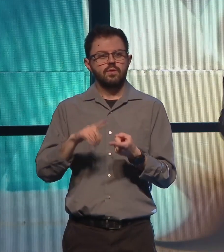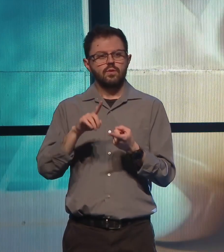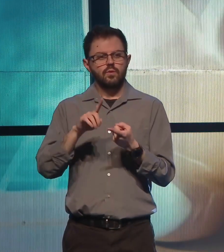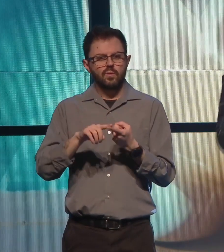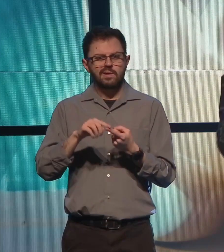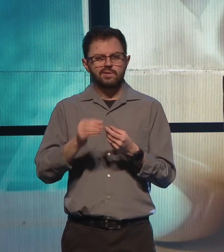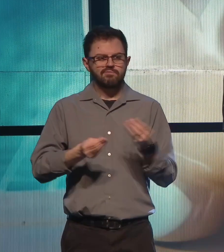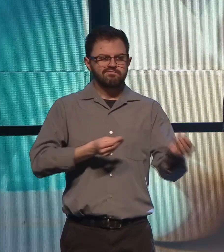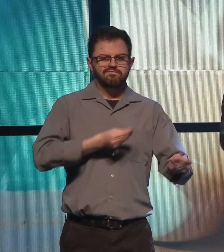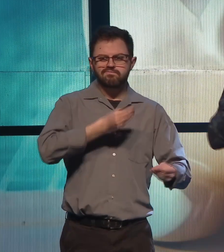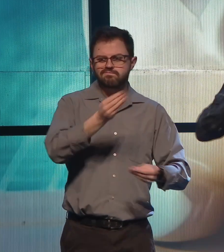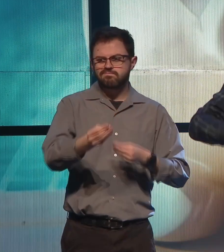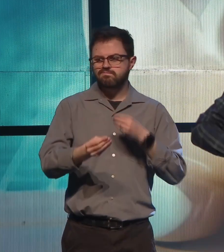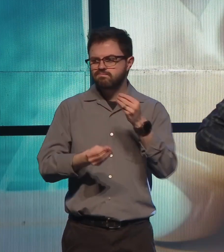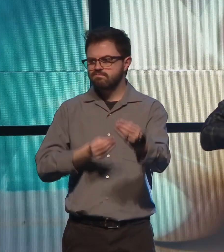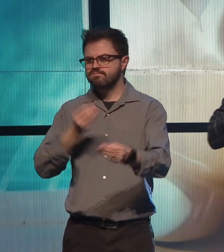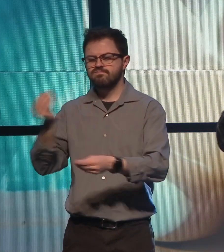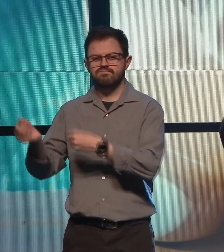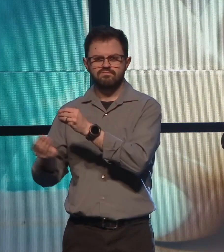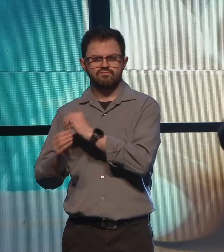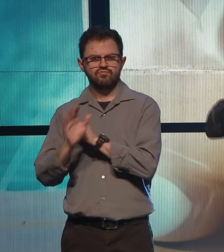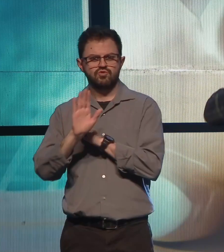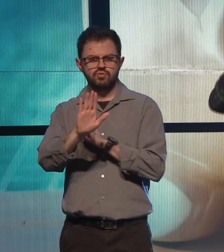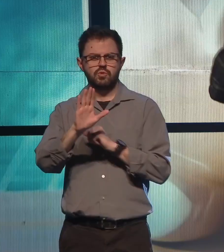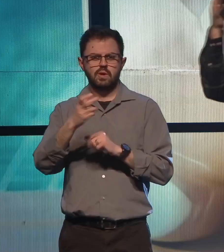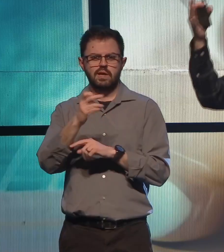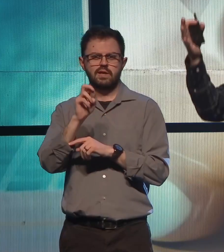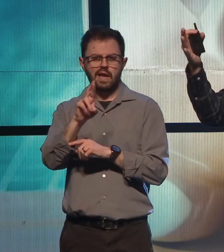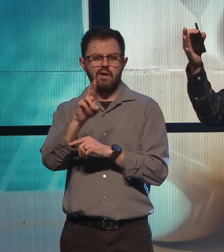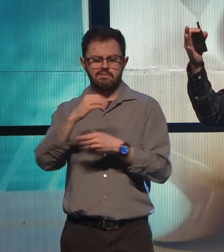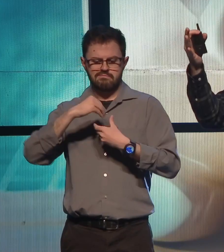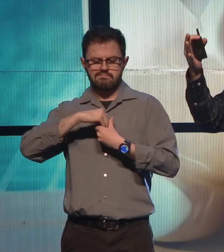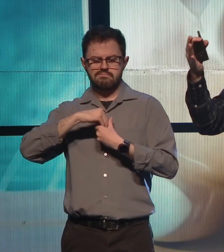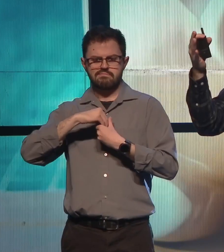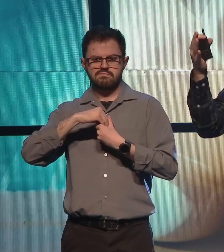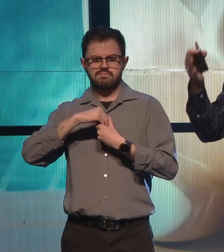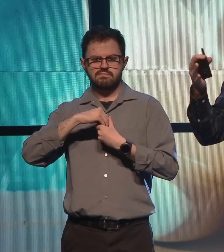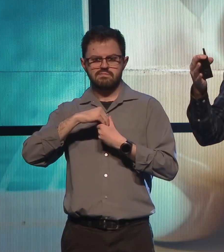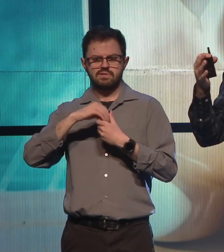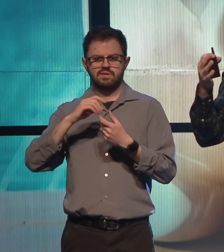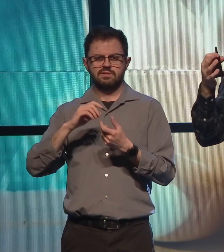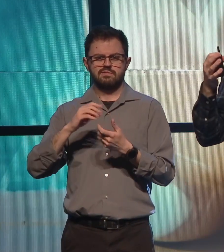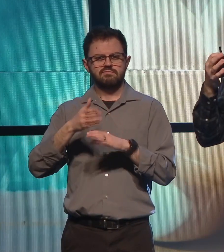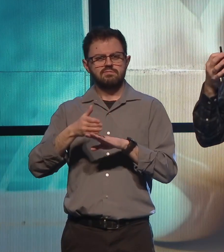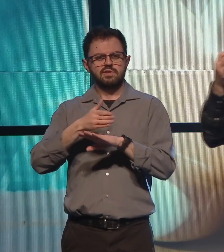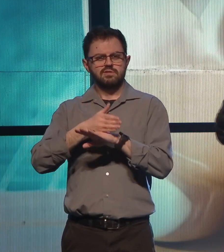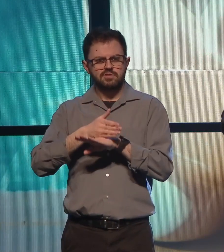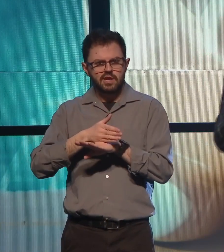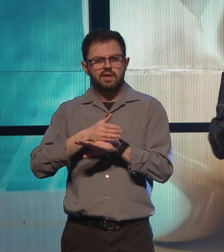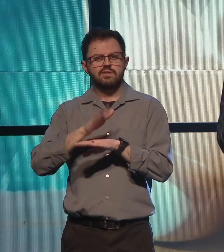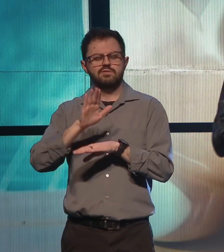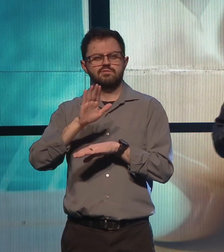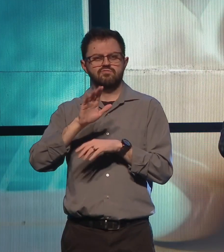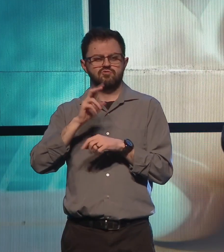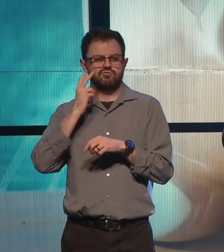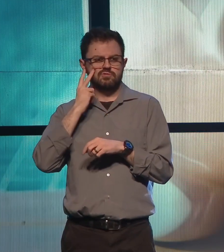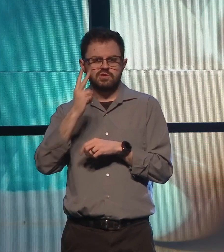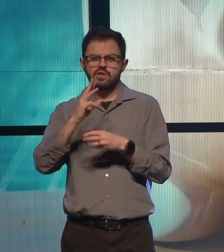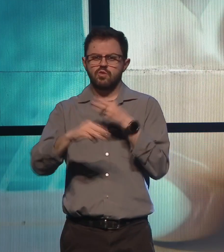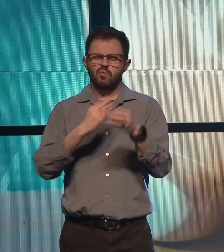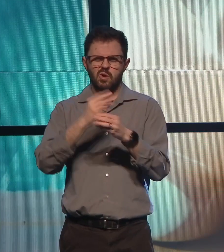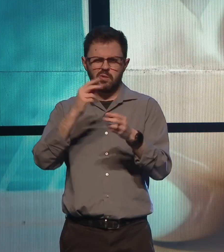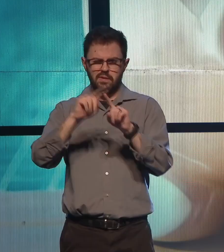sow generously, right? Your character grows. You see the world in a bigger light. When we receive, there's